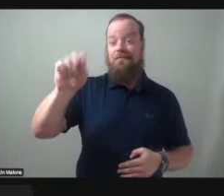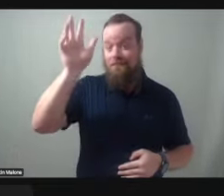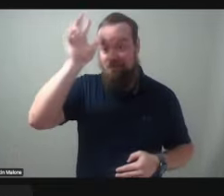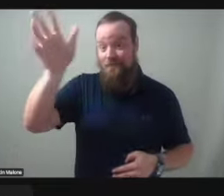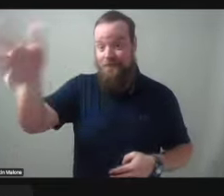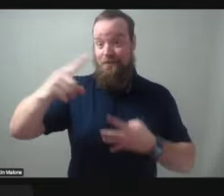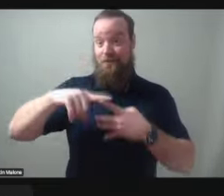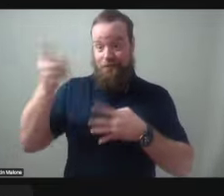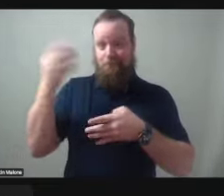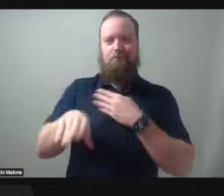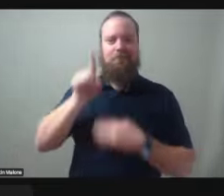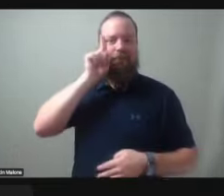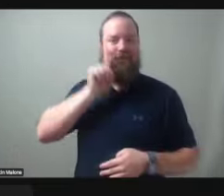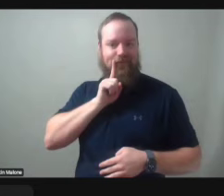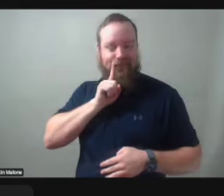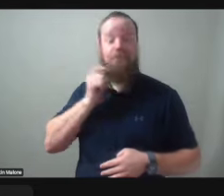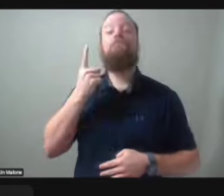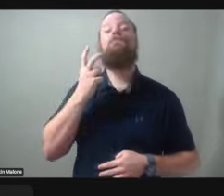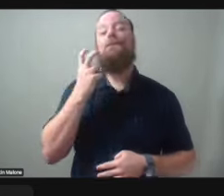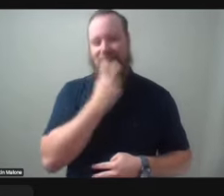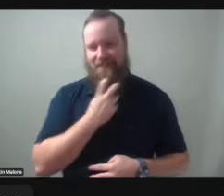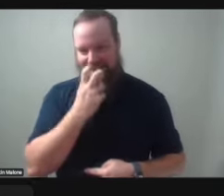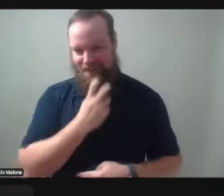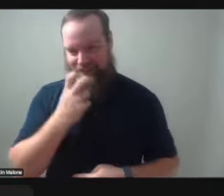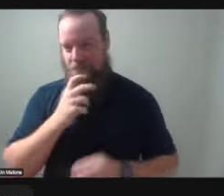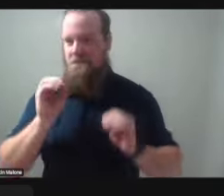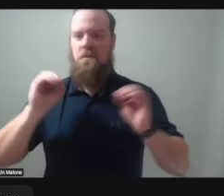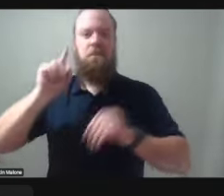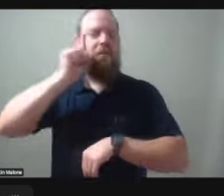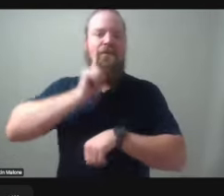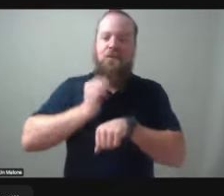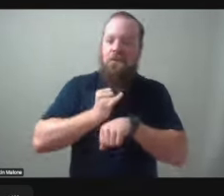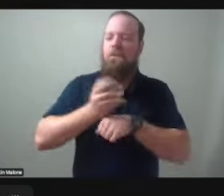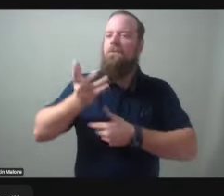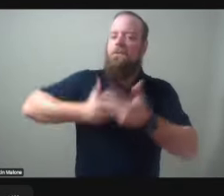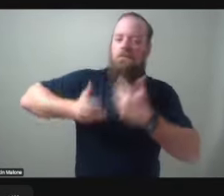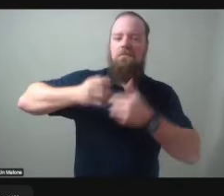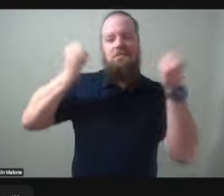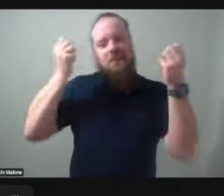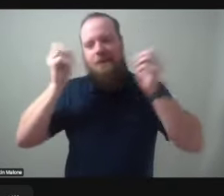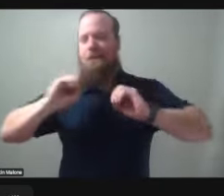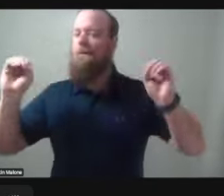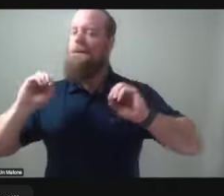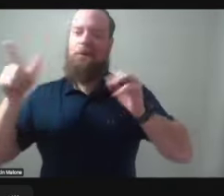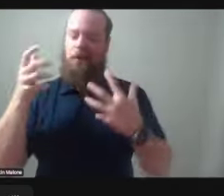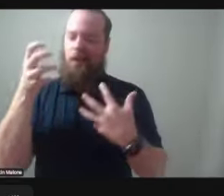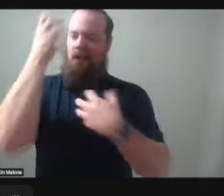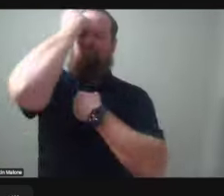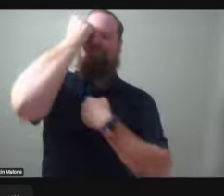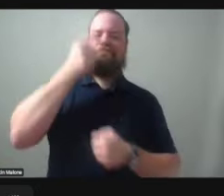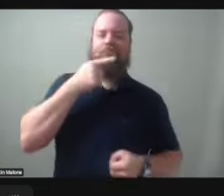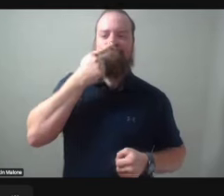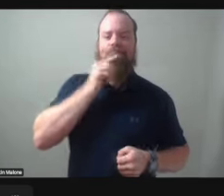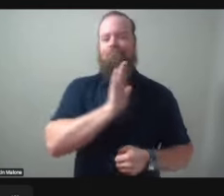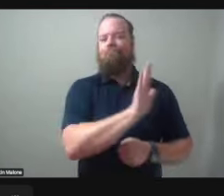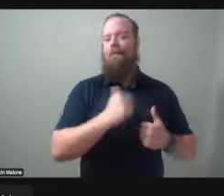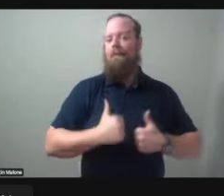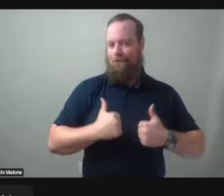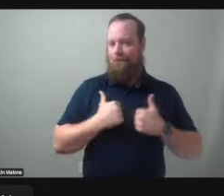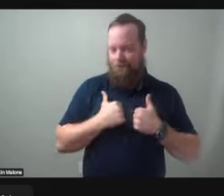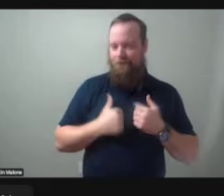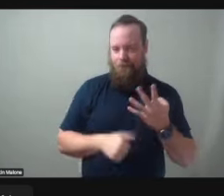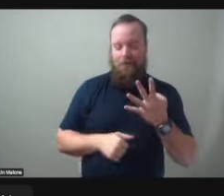of fall in an interesting situation where I am the fourth generation deaf person in my family. My great great